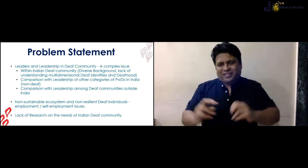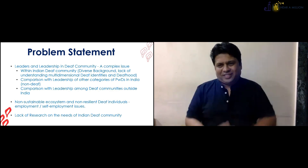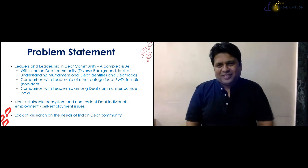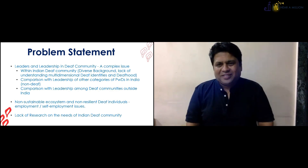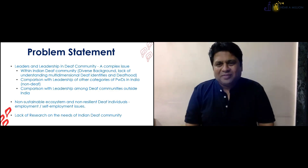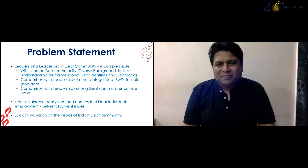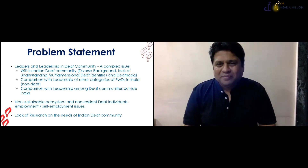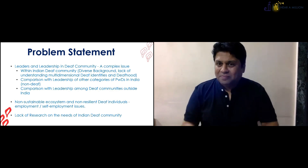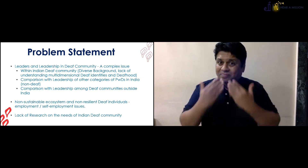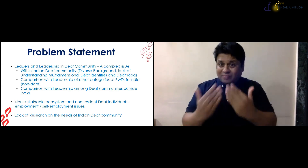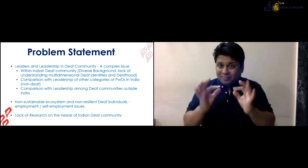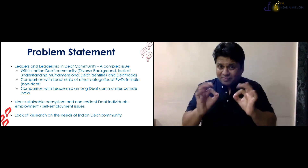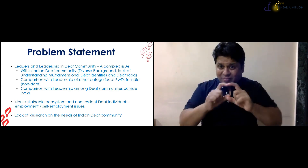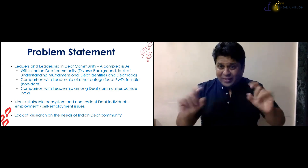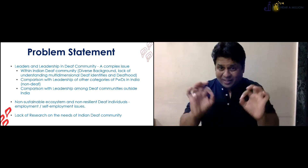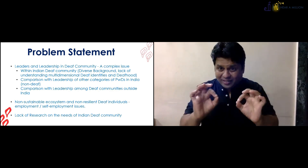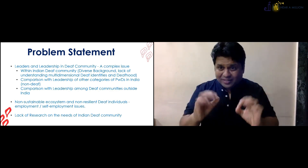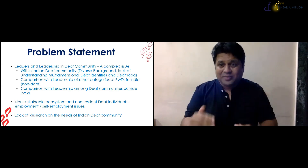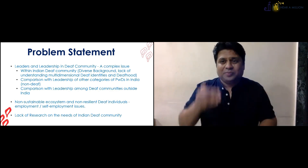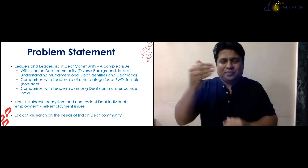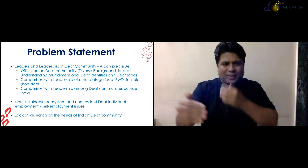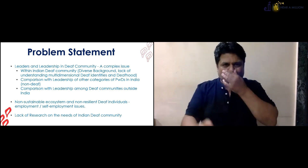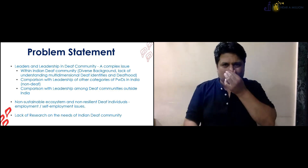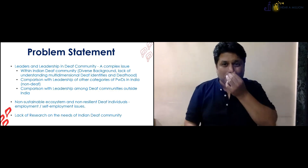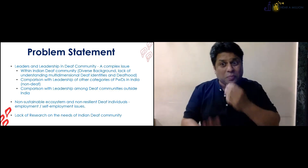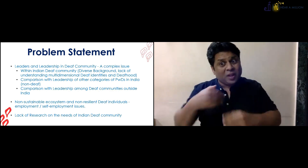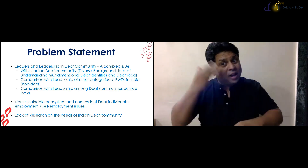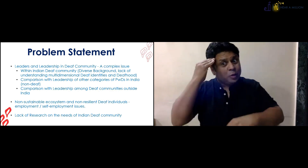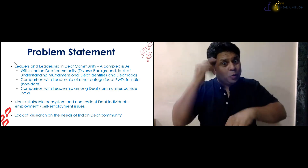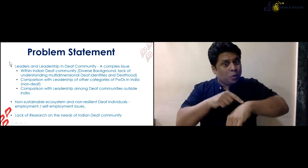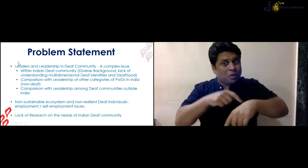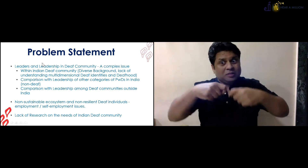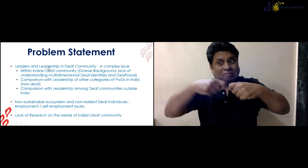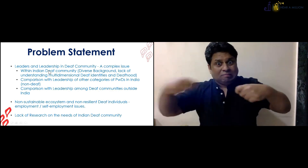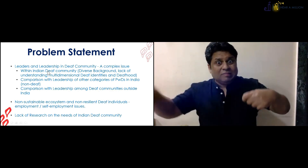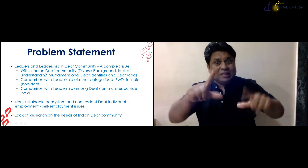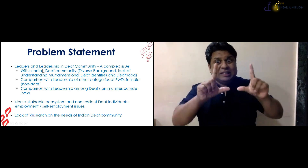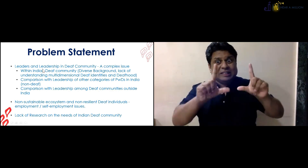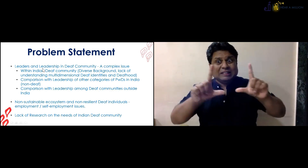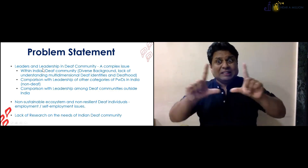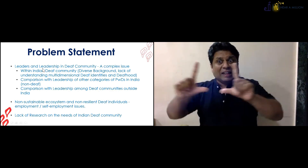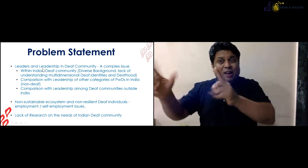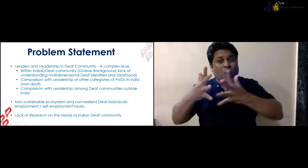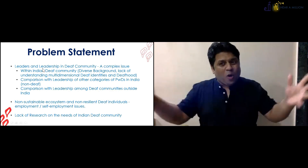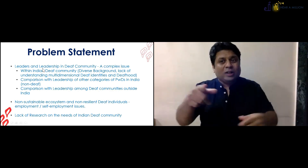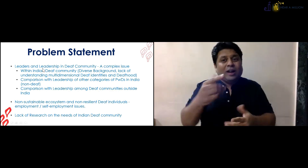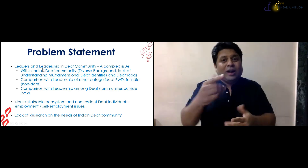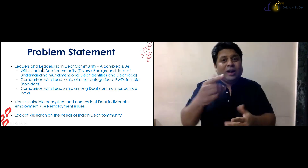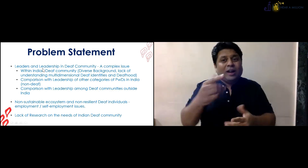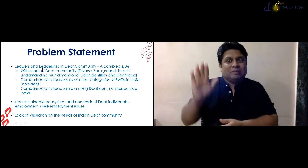felt that it's a perfect chance that we can do this here in India. And I hope it's clear till now. I know I don't have a